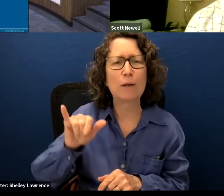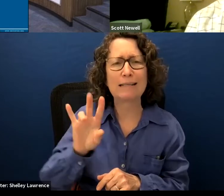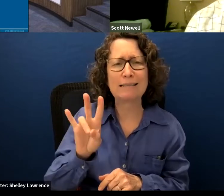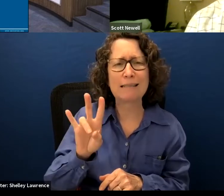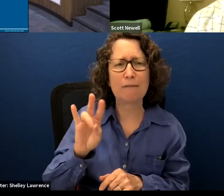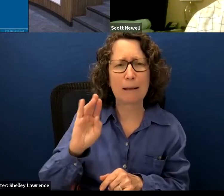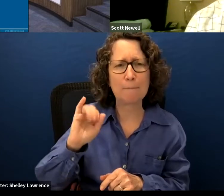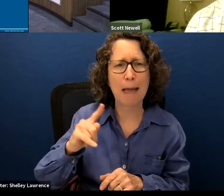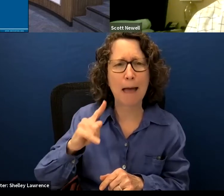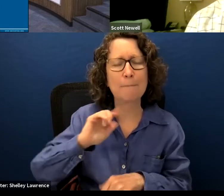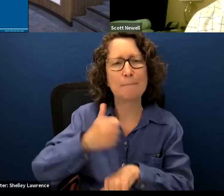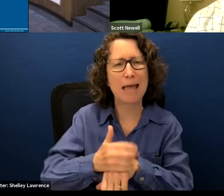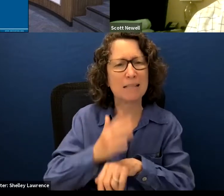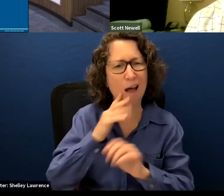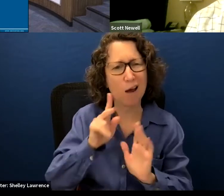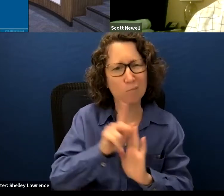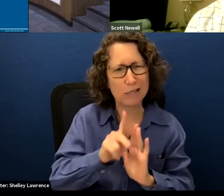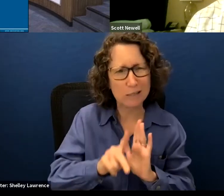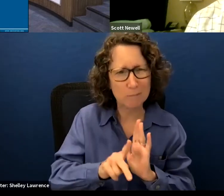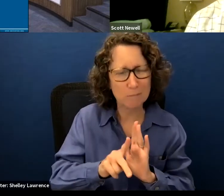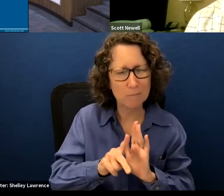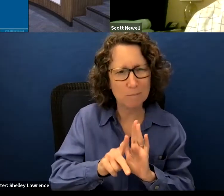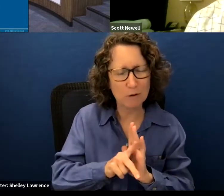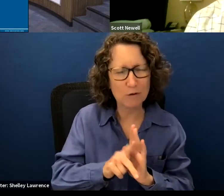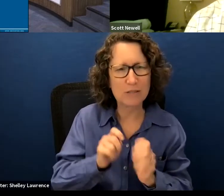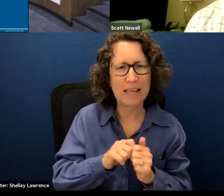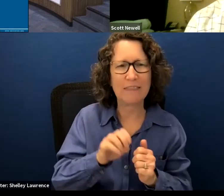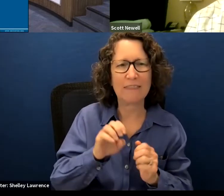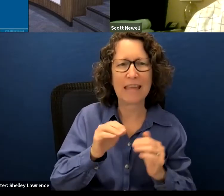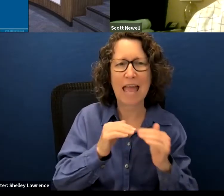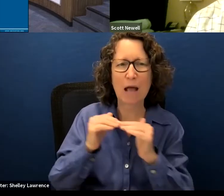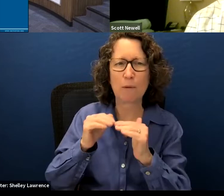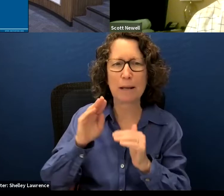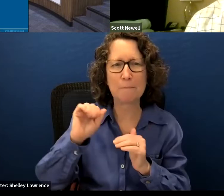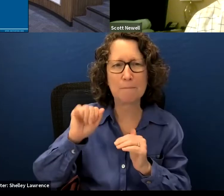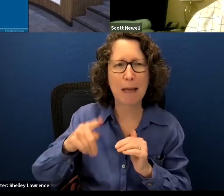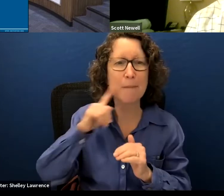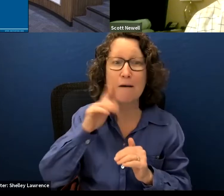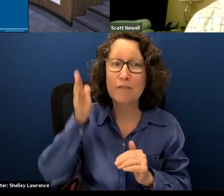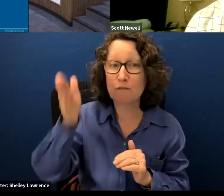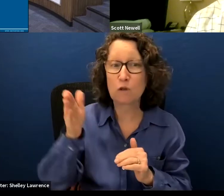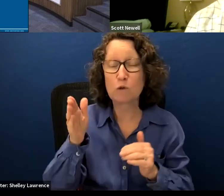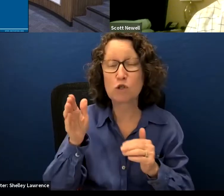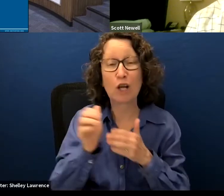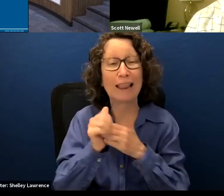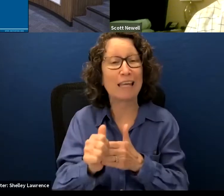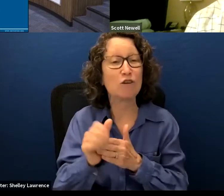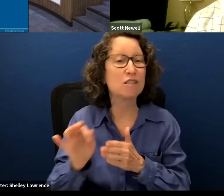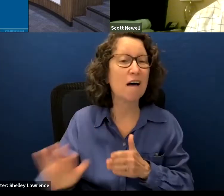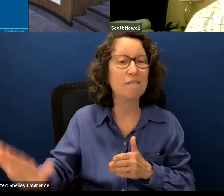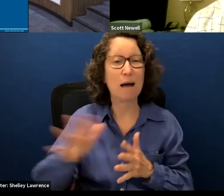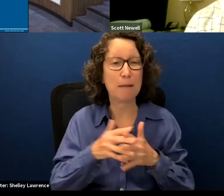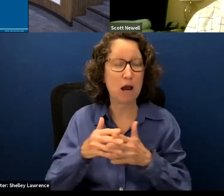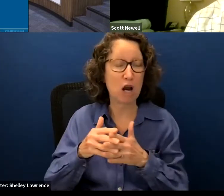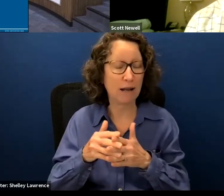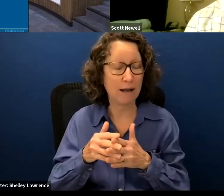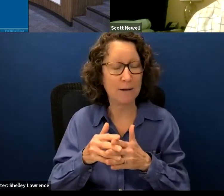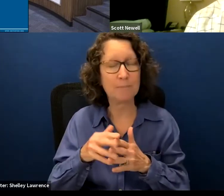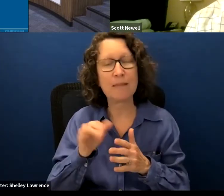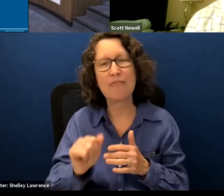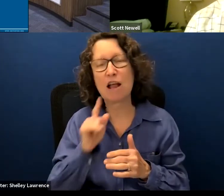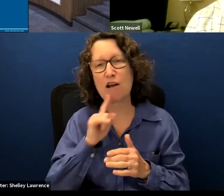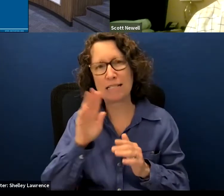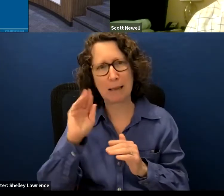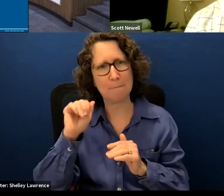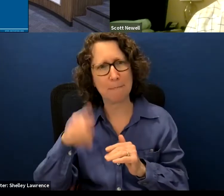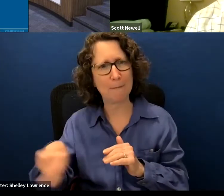on principles in the equity map of the future leaders of America, is a map that